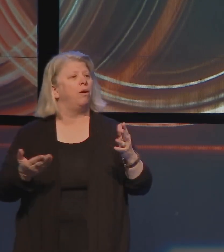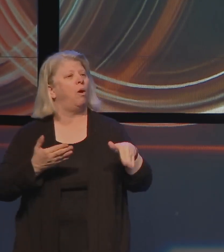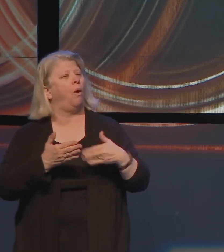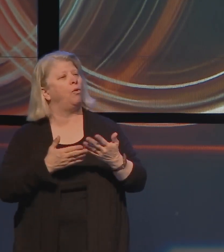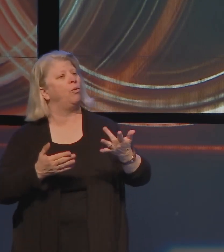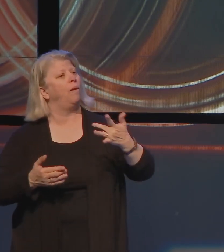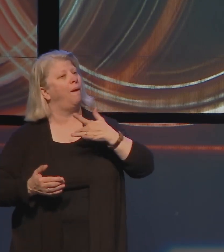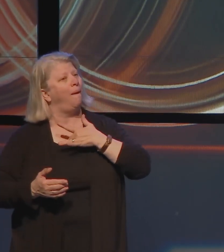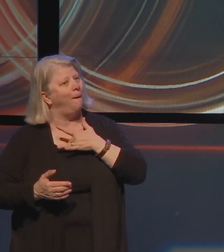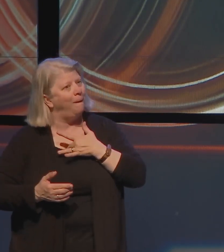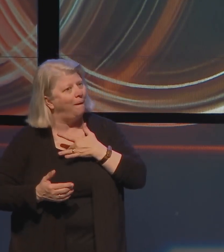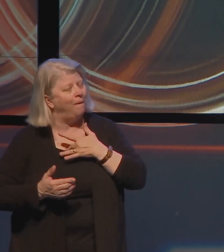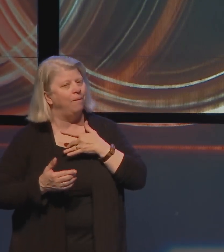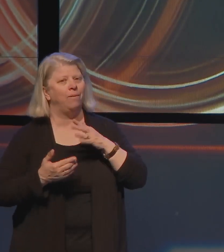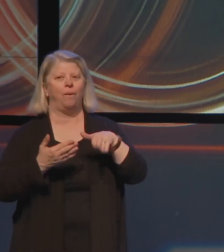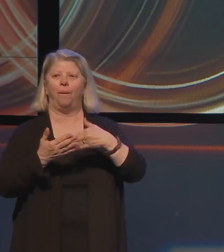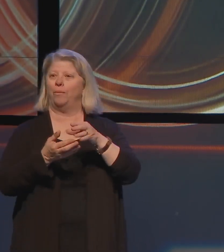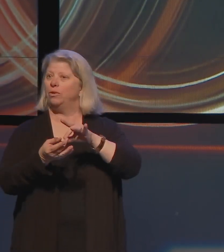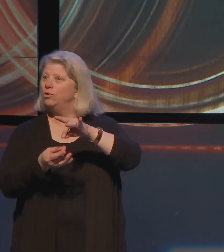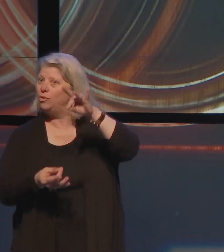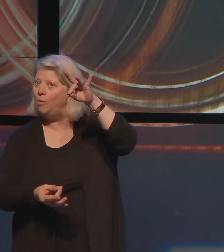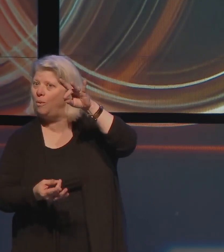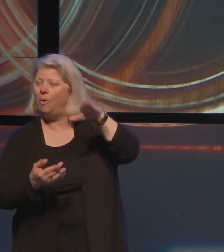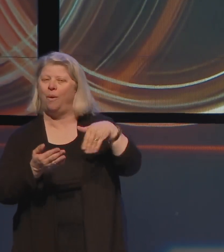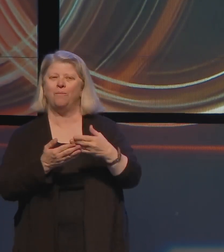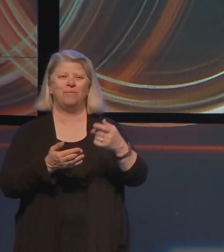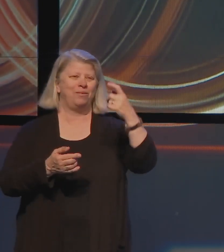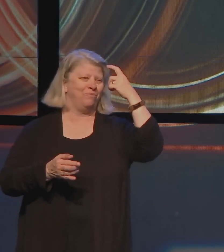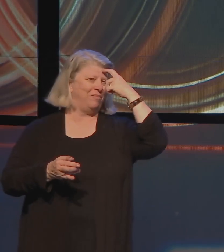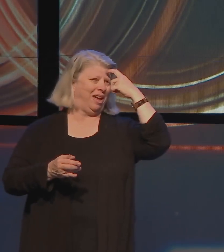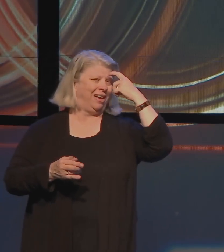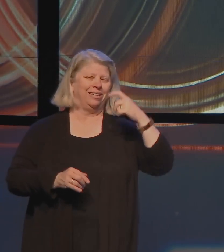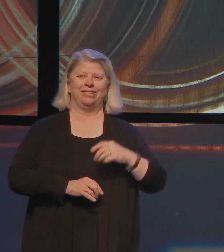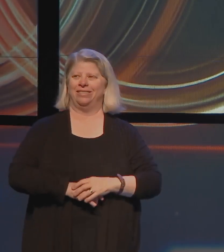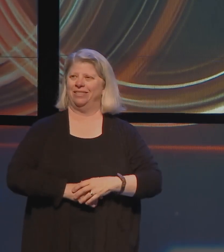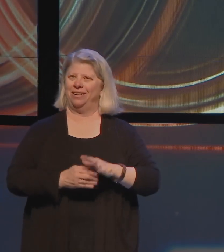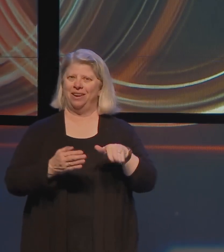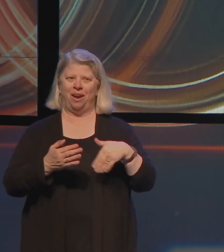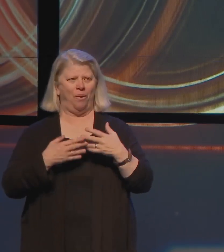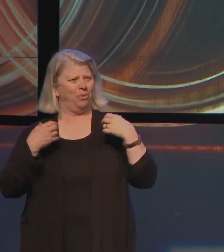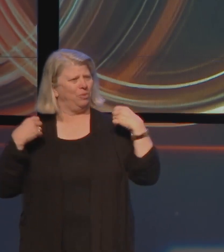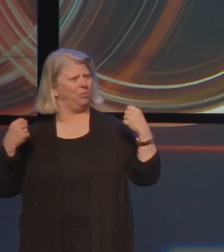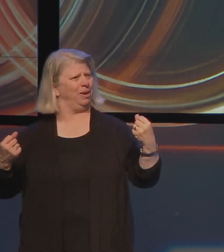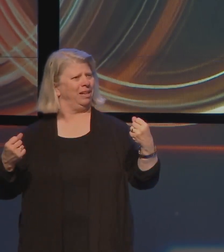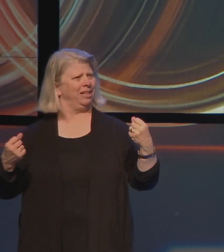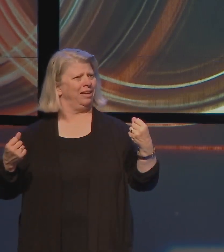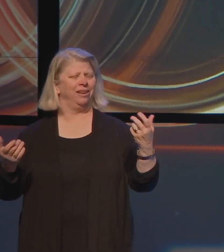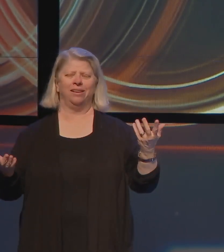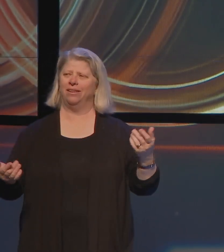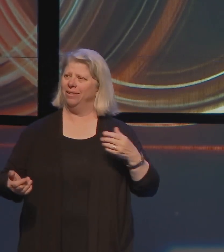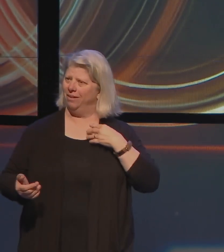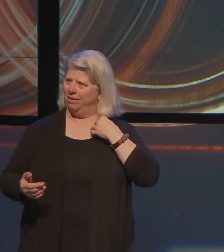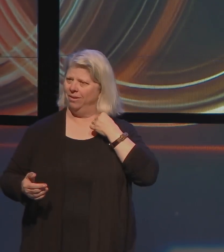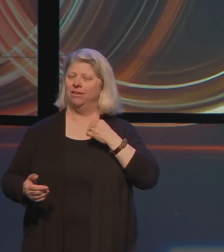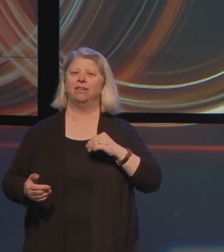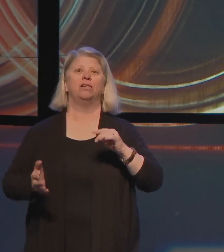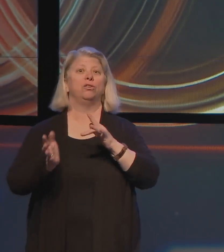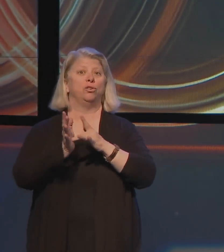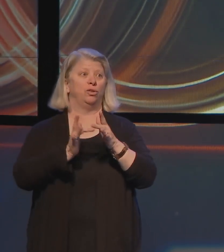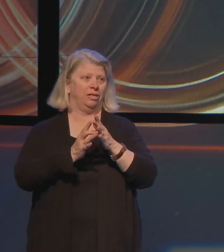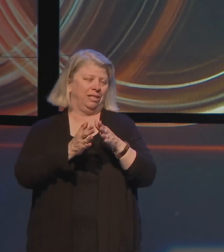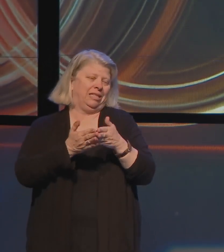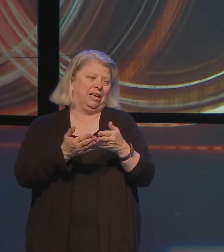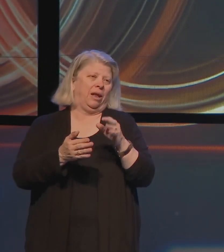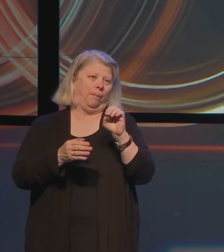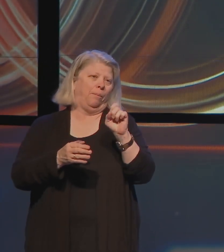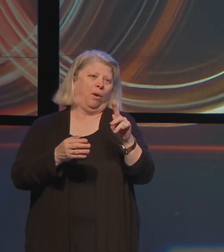your heart, with all your soul, with all your mind, and with all your strength. Jesus in Mark